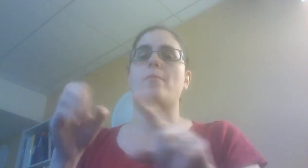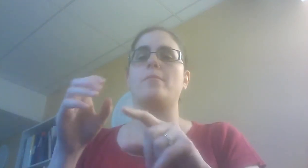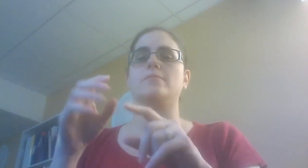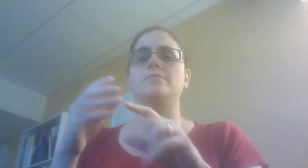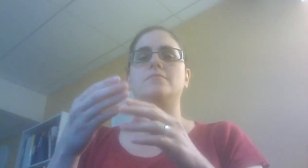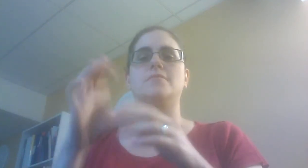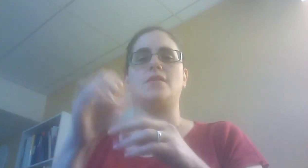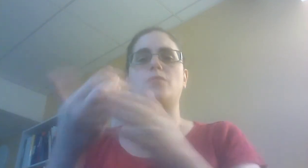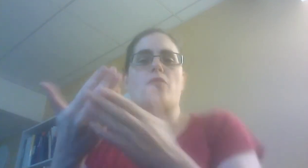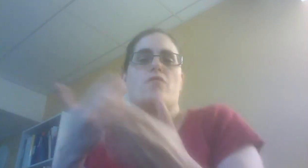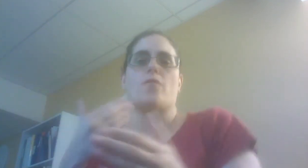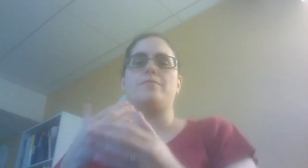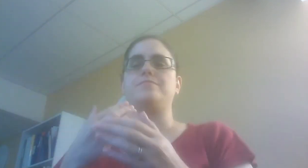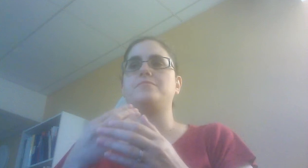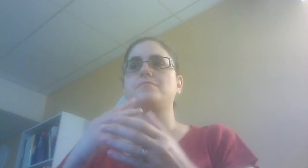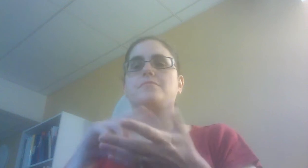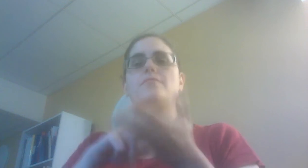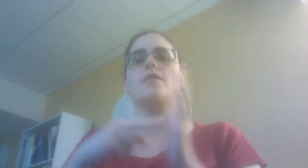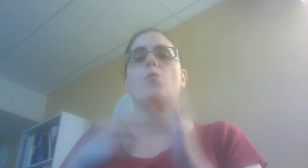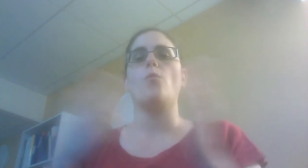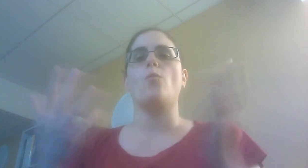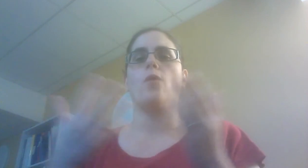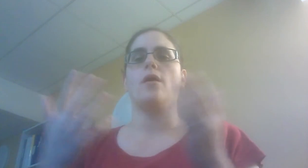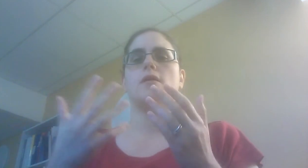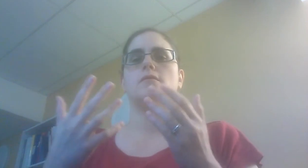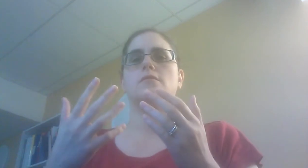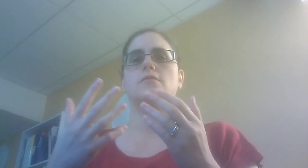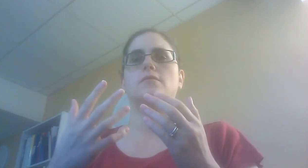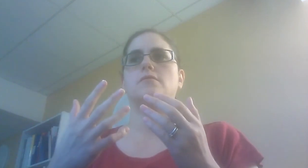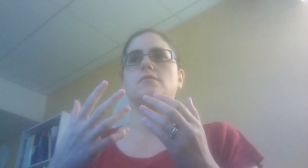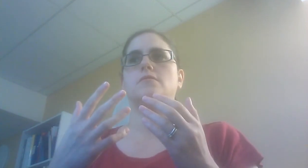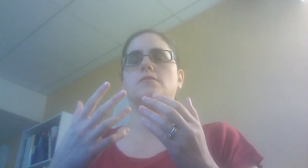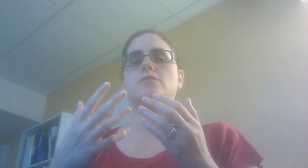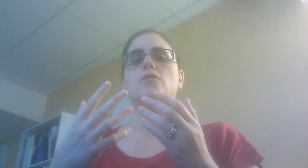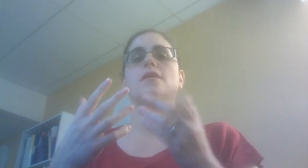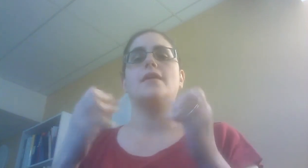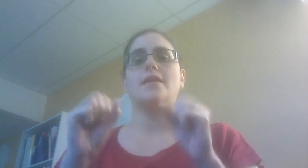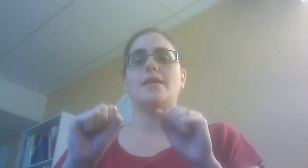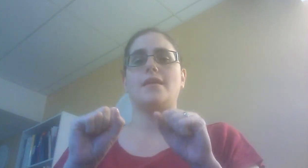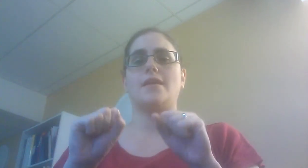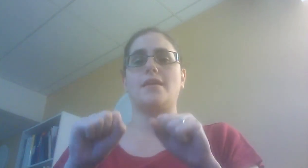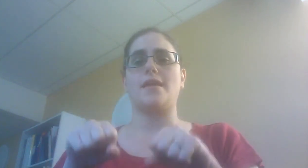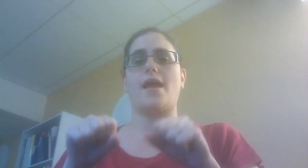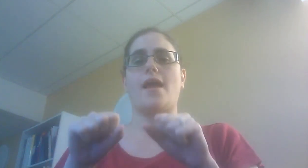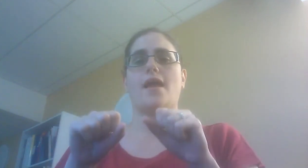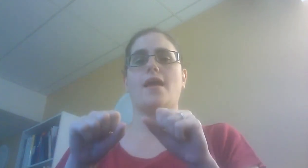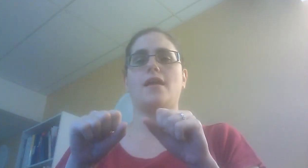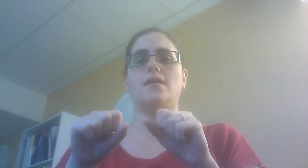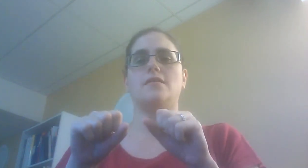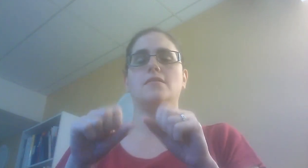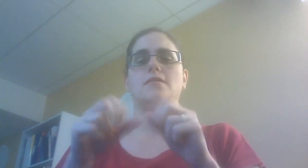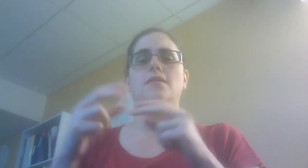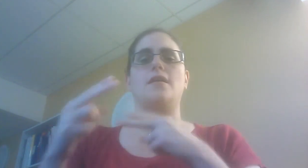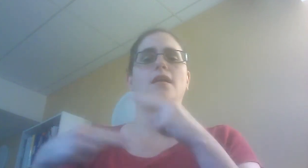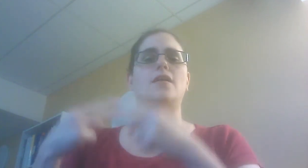every form of life on this planet can trace its ancestry back to one or very few common ancestors.